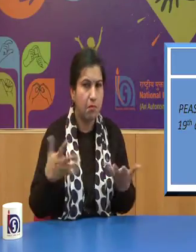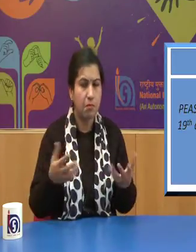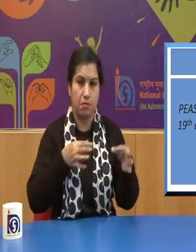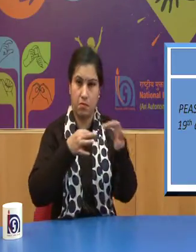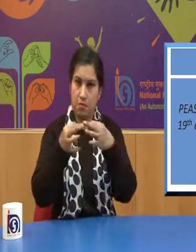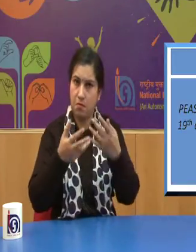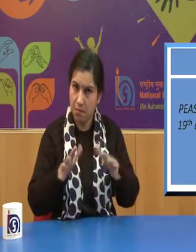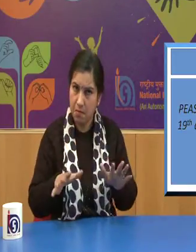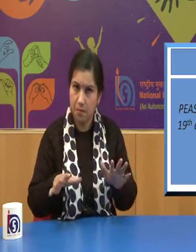country.